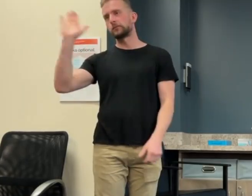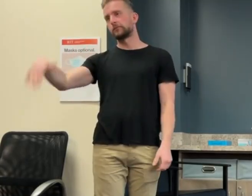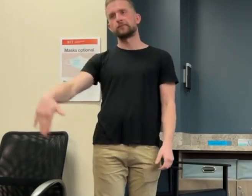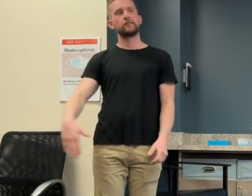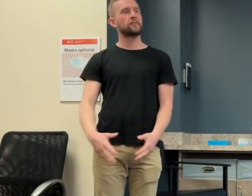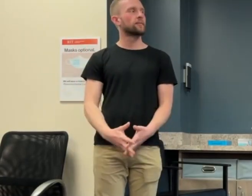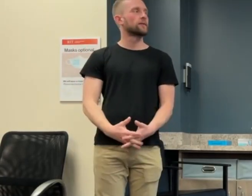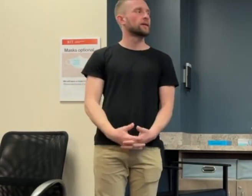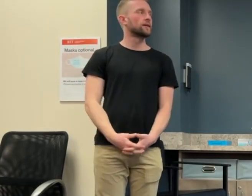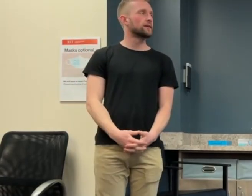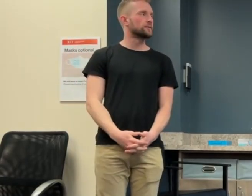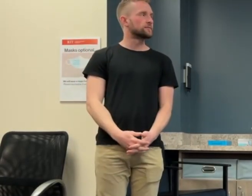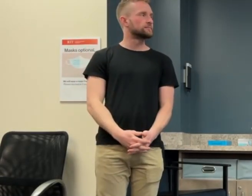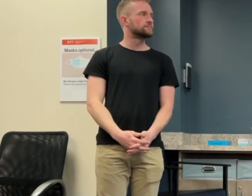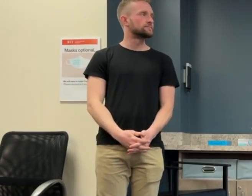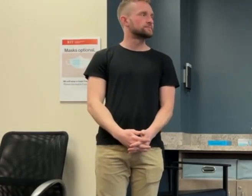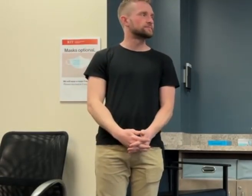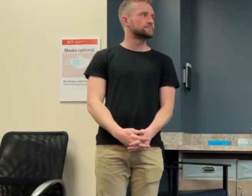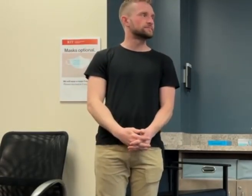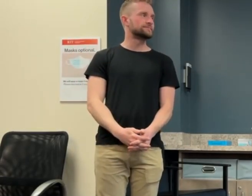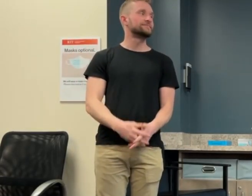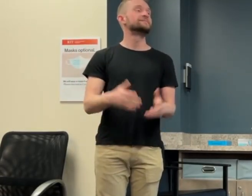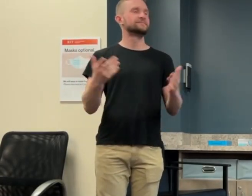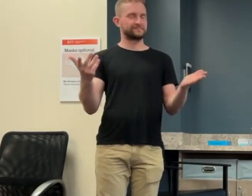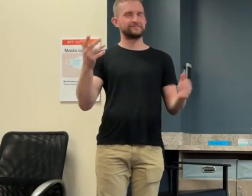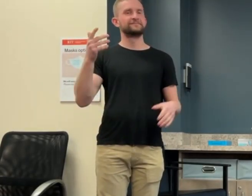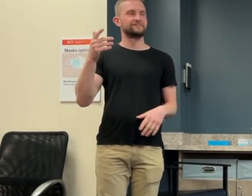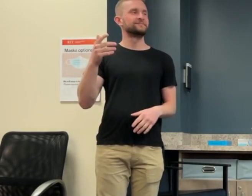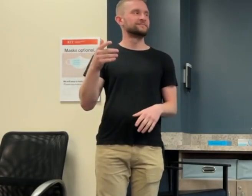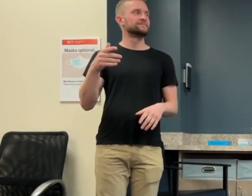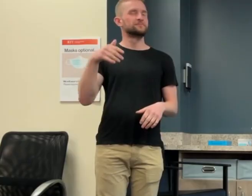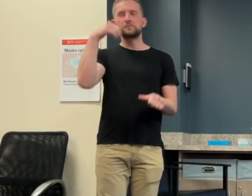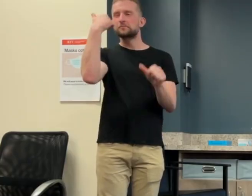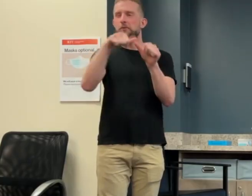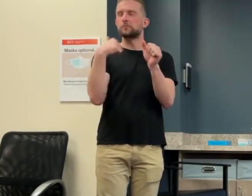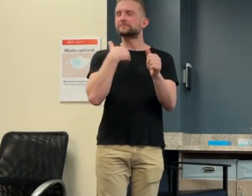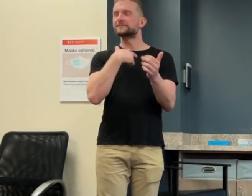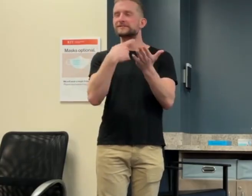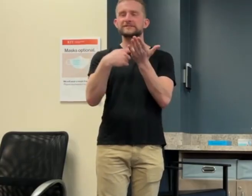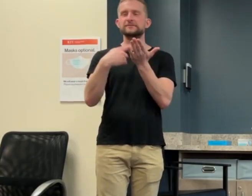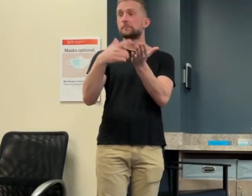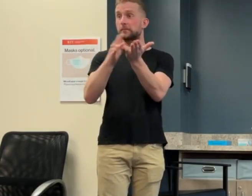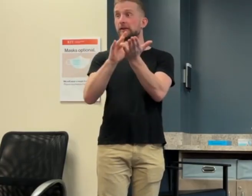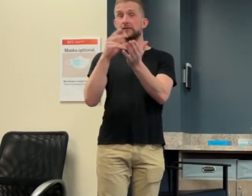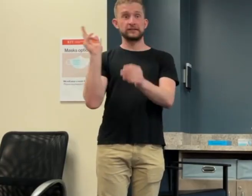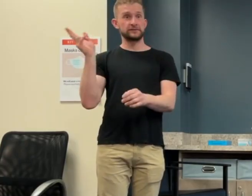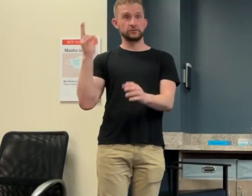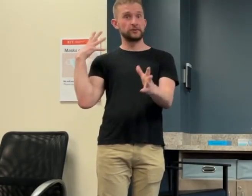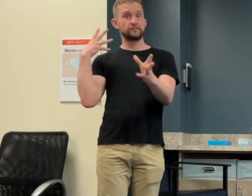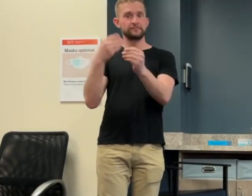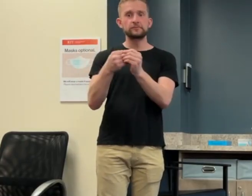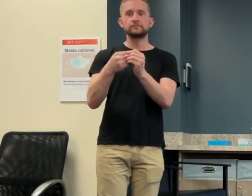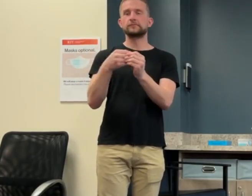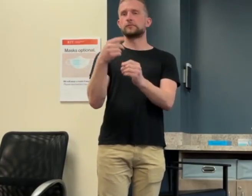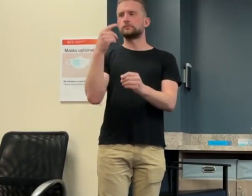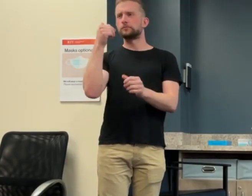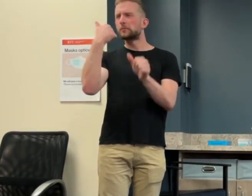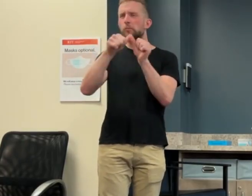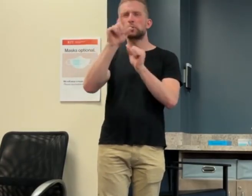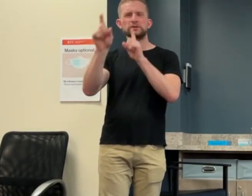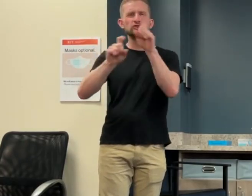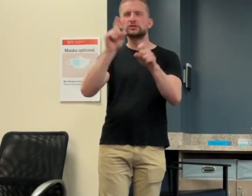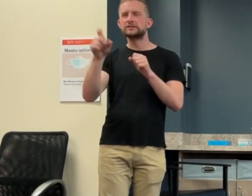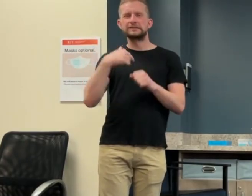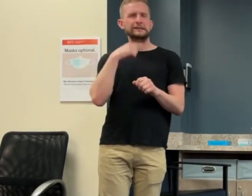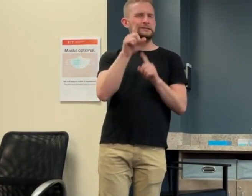So, I know we went over the case history at first. Some of the reasons that I asked, is there any fullness? Is there